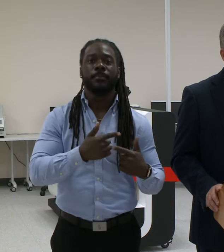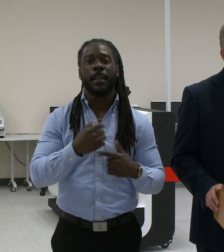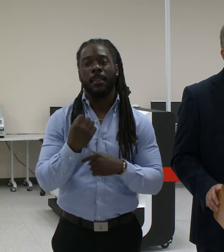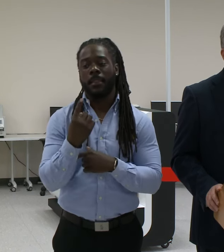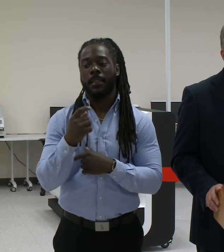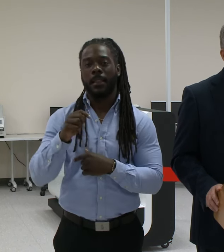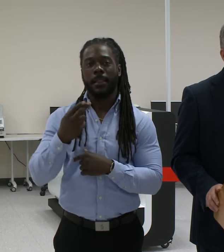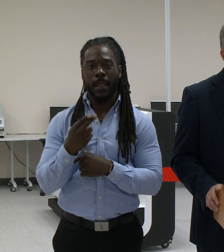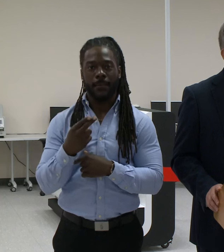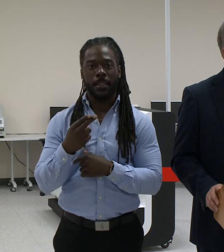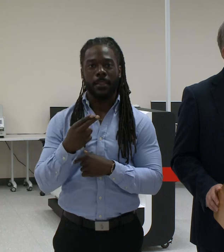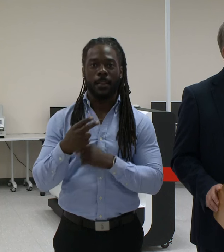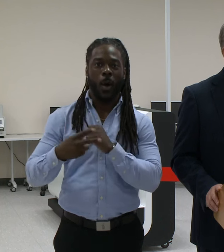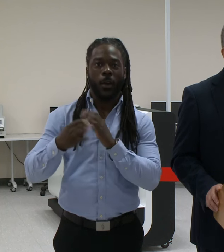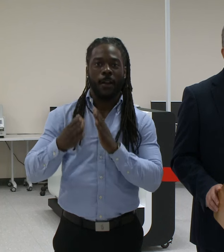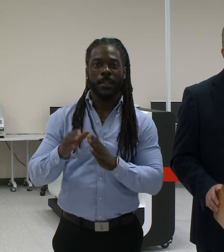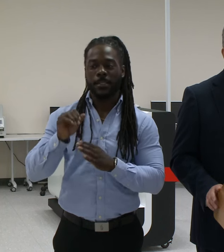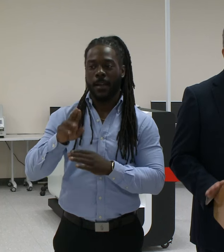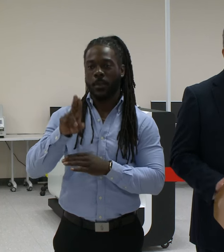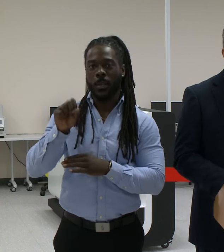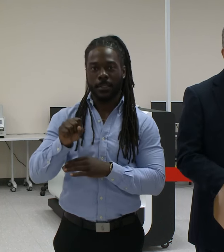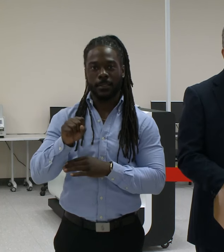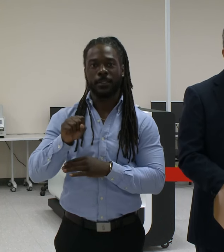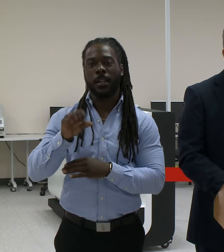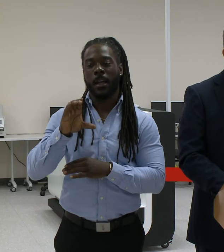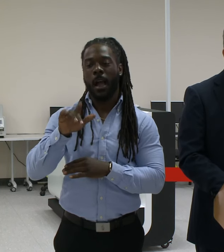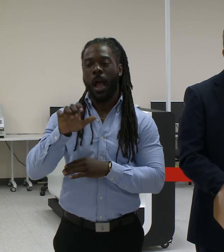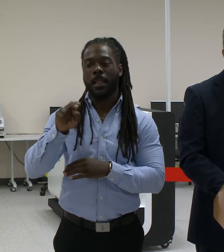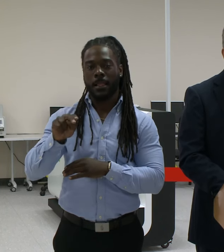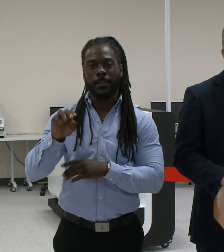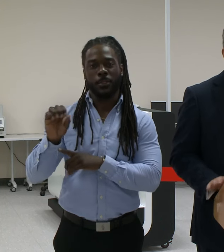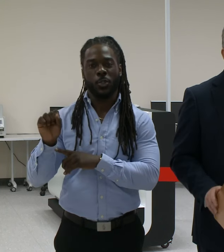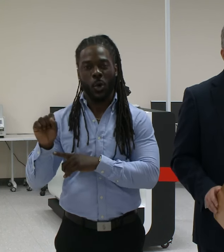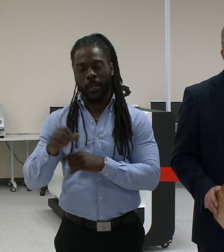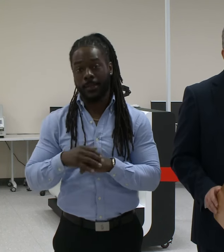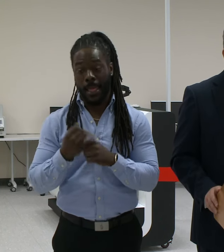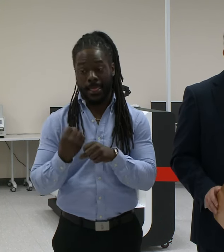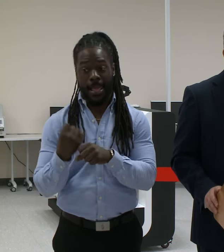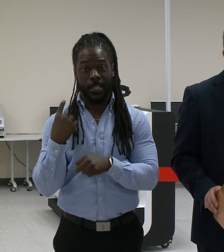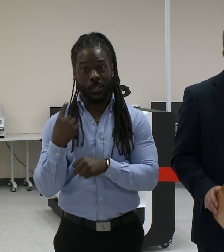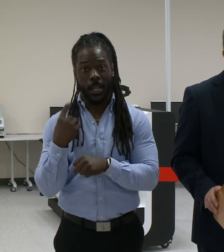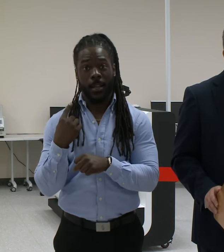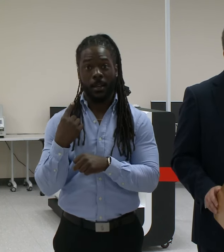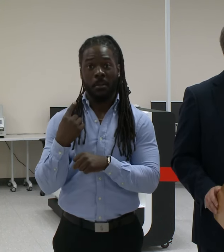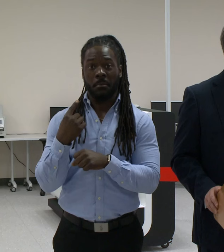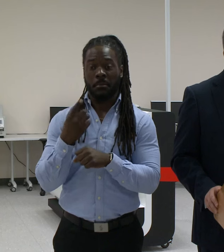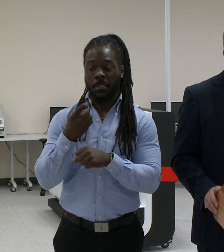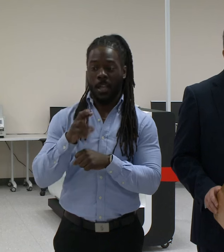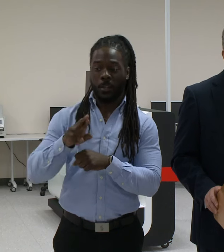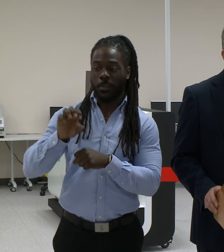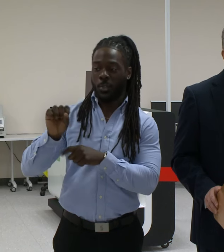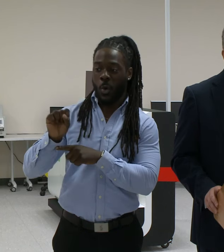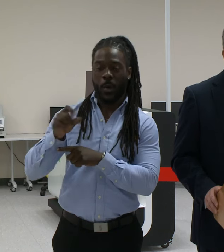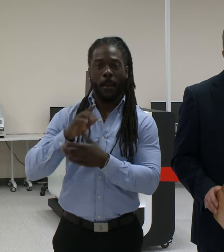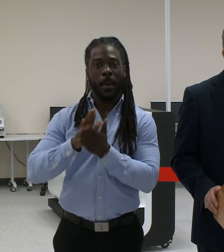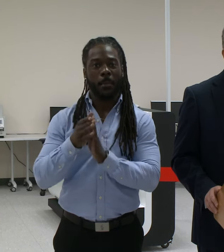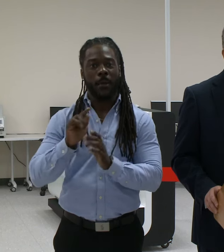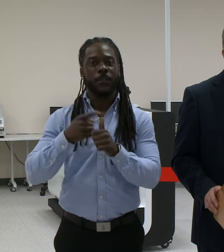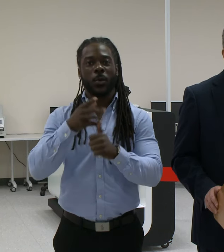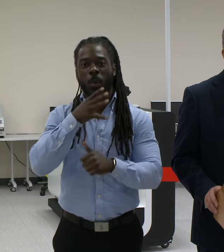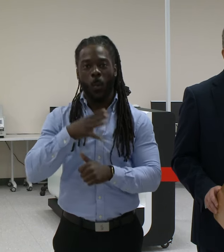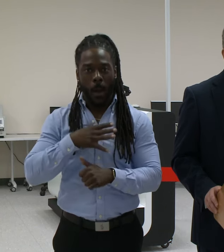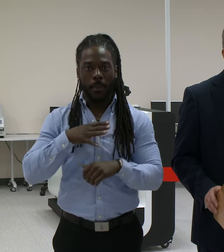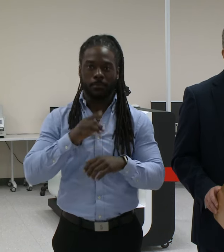11th Archivist of the United States, Dr. Colleen Shogan. Last year, Dr. Shogan became the first woman to be confirmed